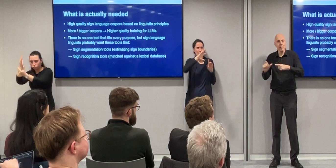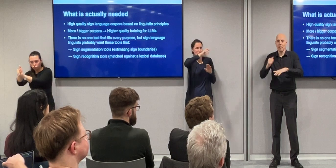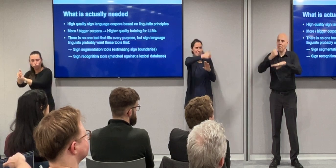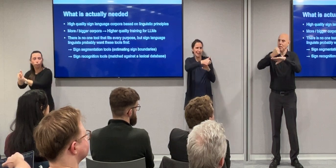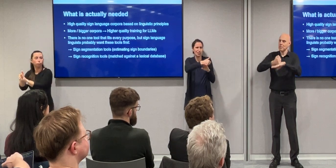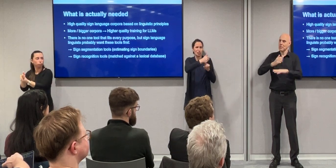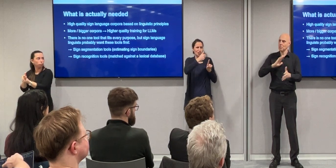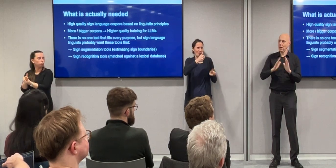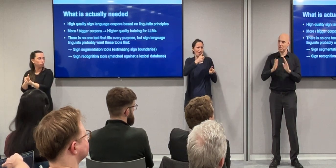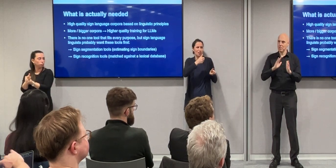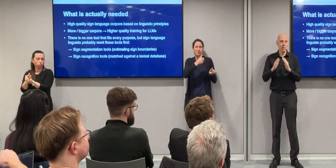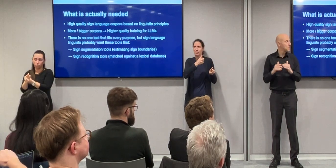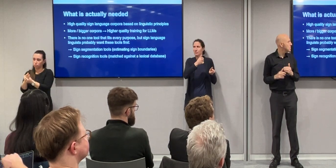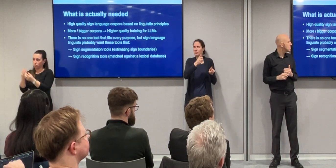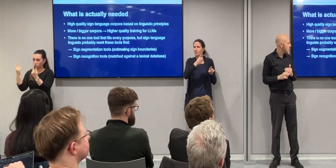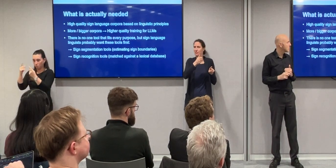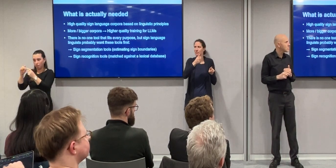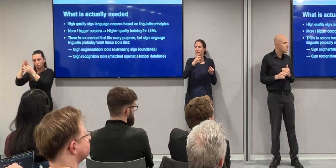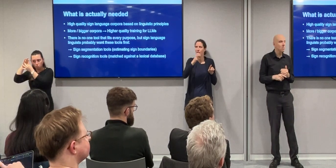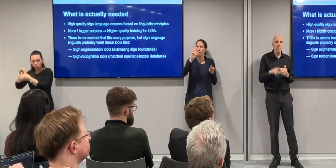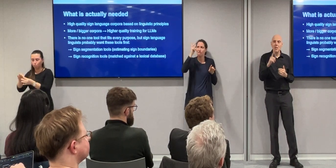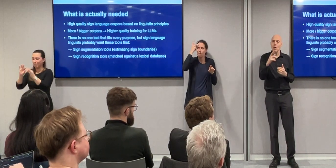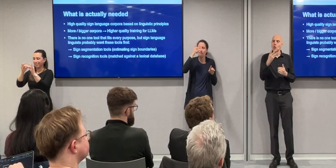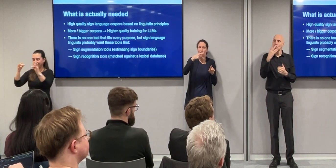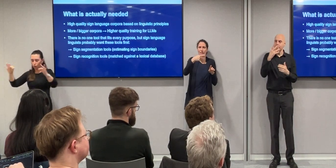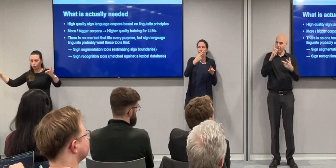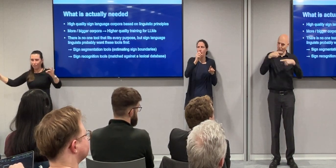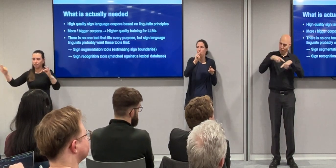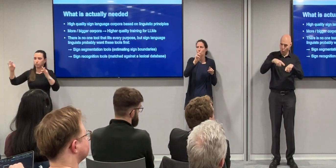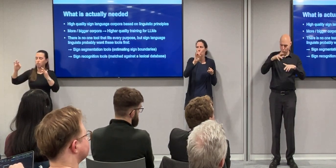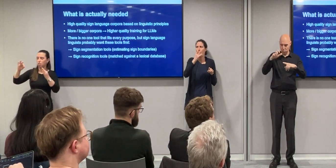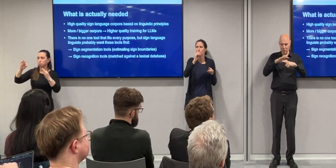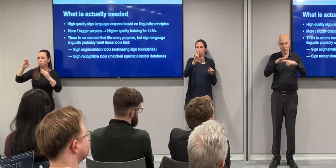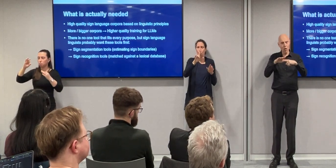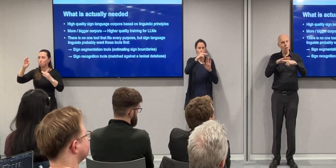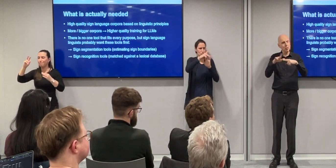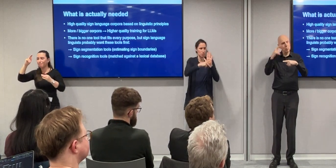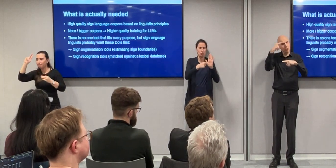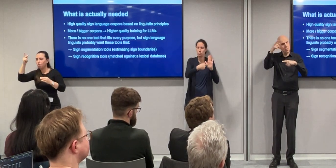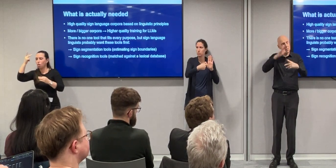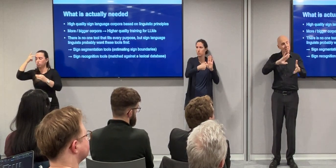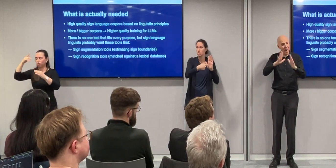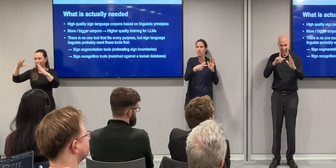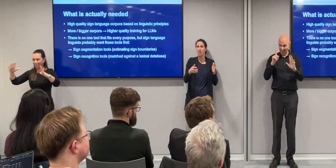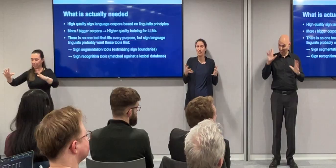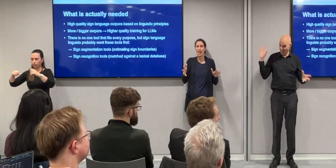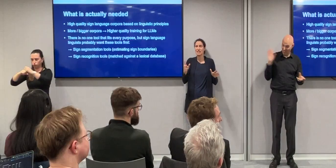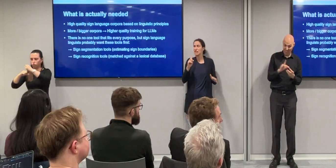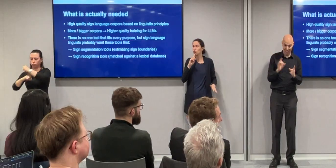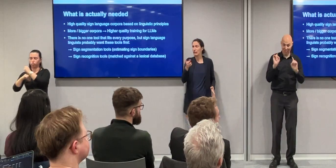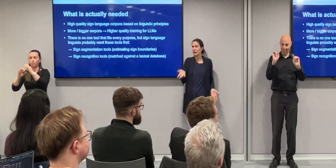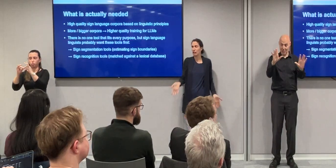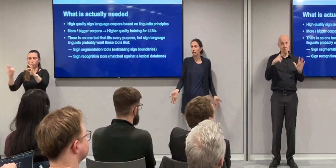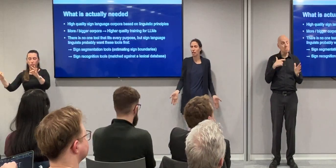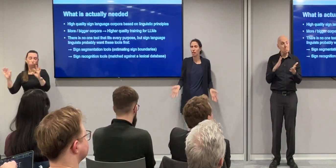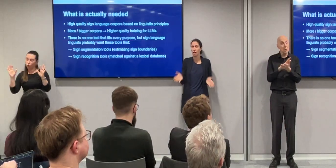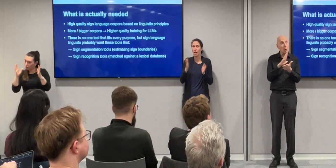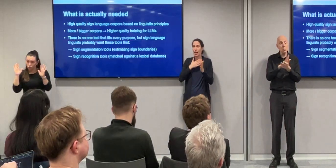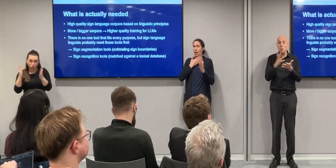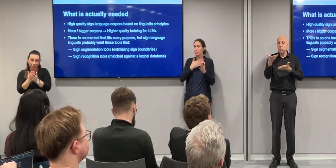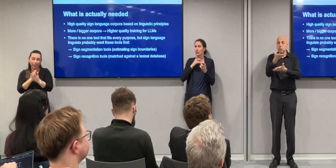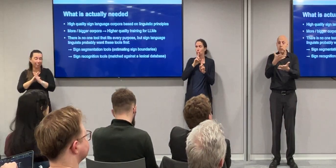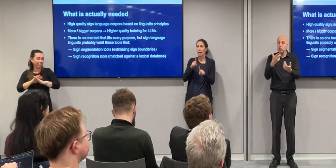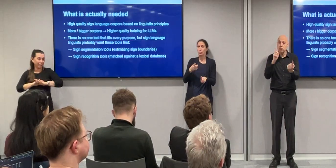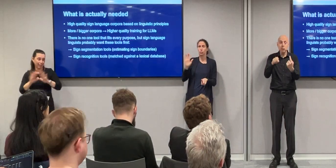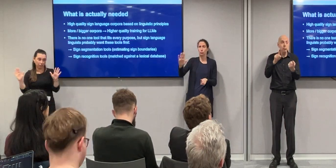on, phonological principles of sign language production. That's it, really. I'm happy to answer any questions if you have